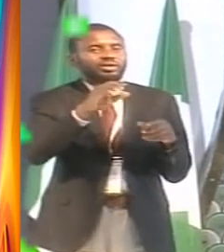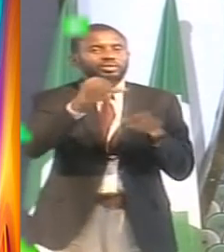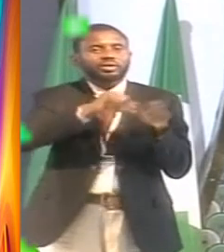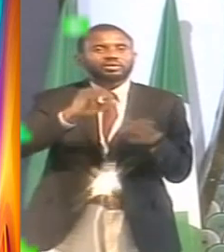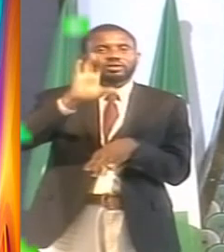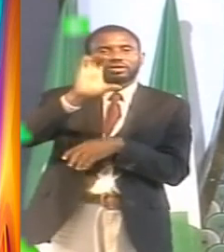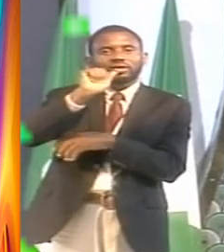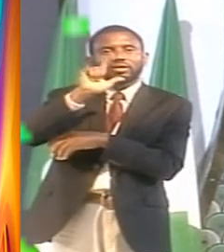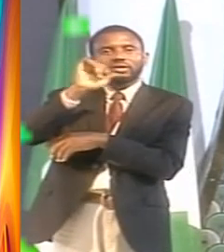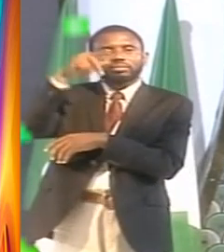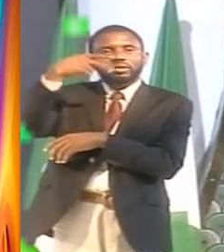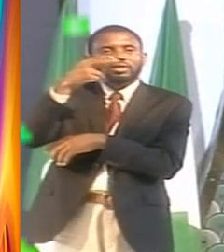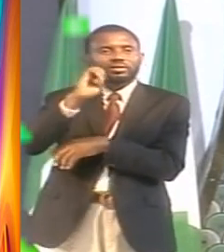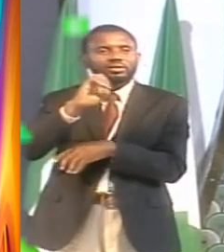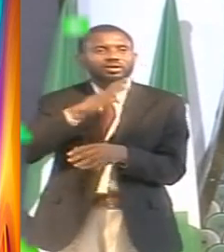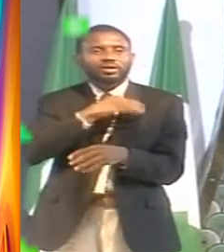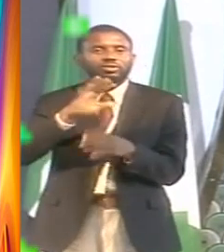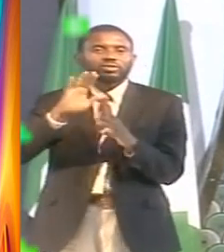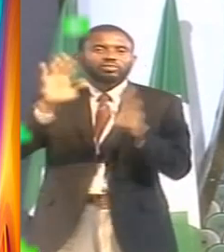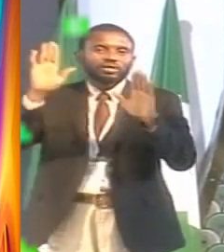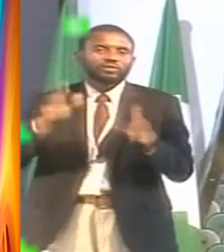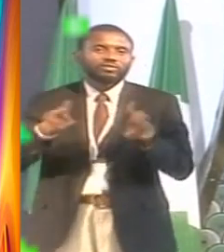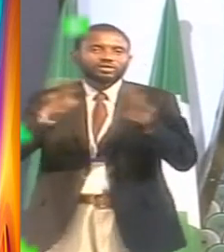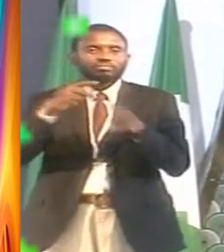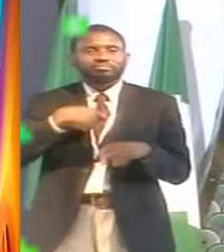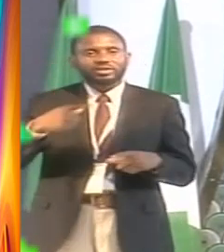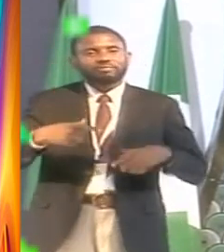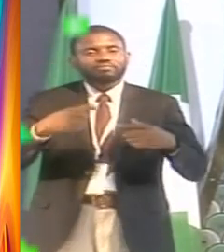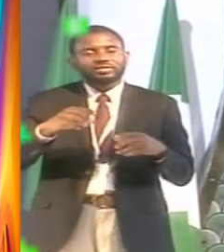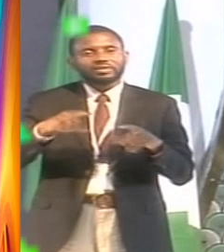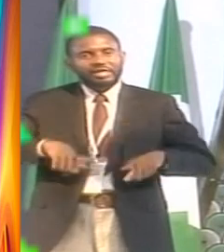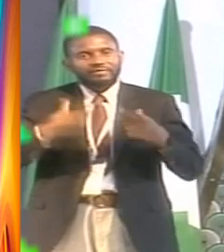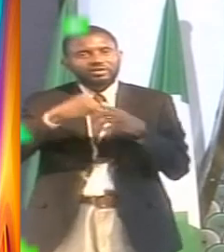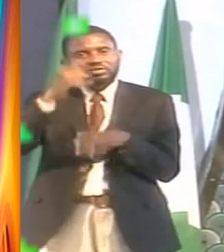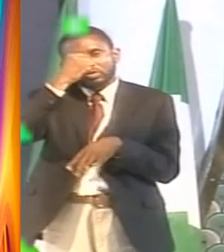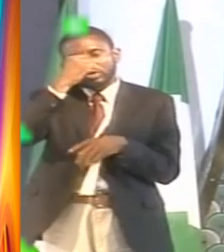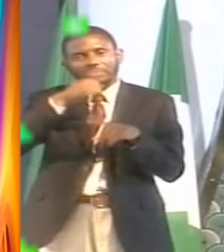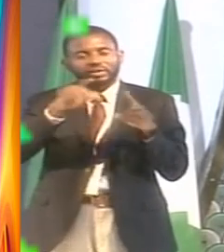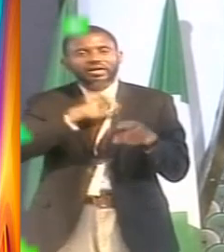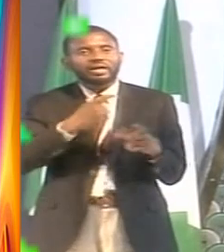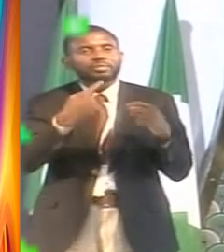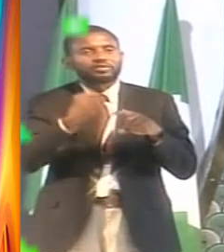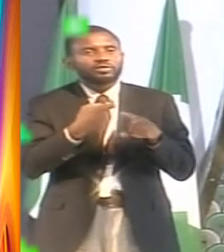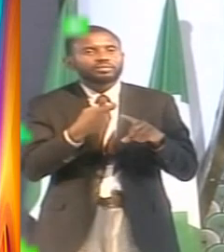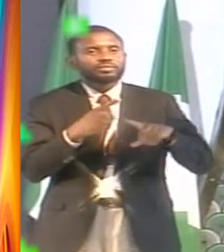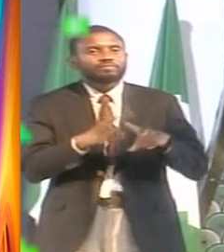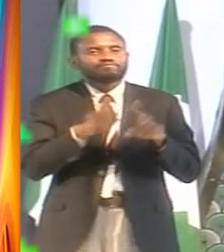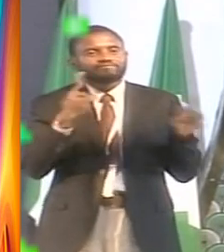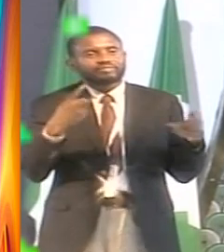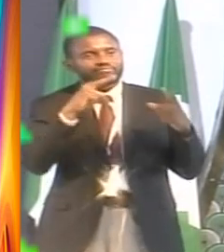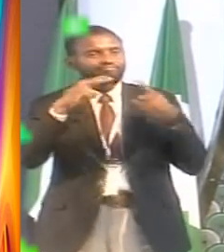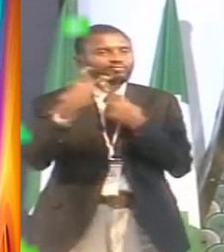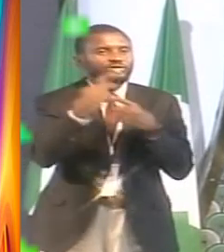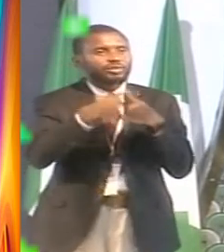of Nigeria living in Sokoto, but I'll come from a slightly different perspective, from the point of view of constitutionalism and